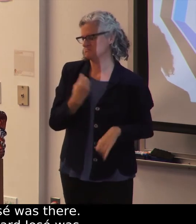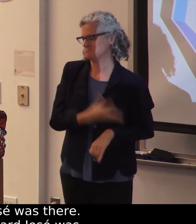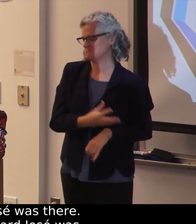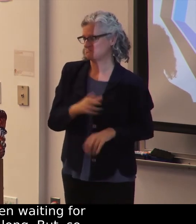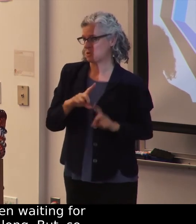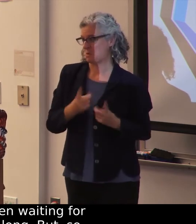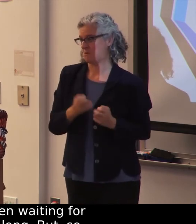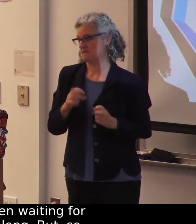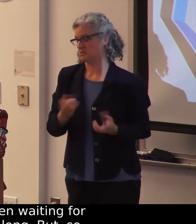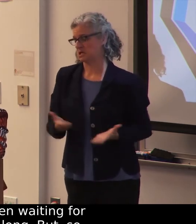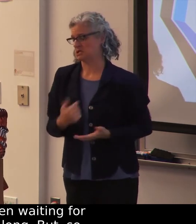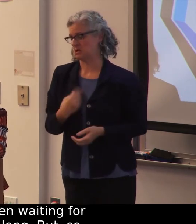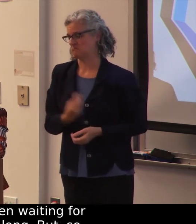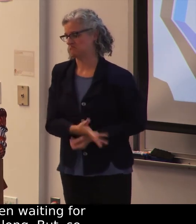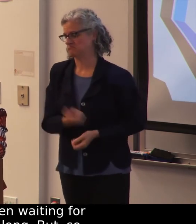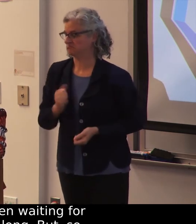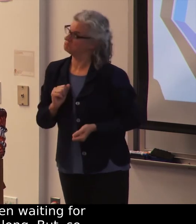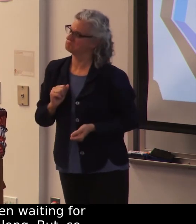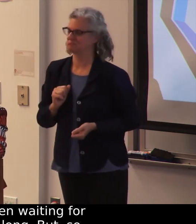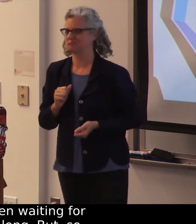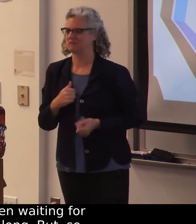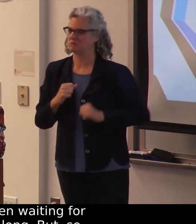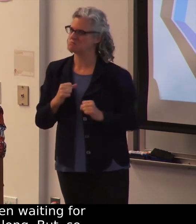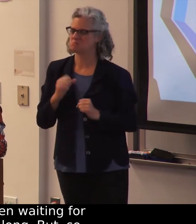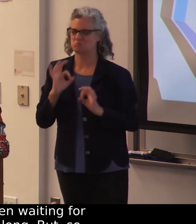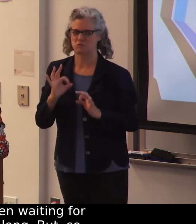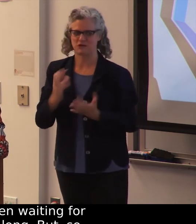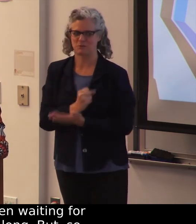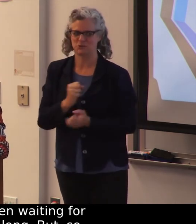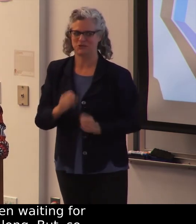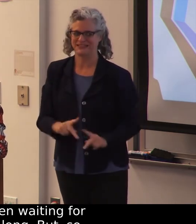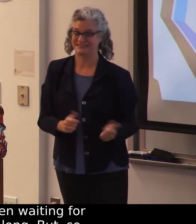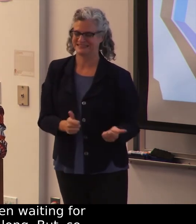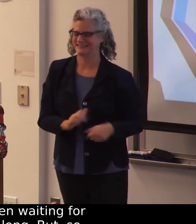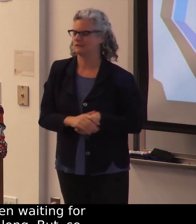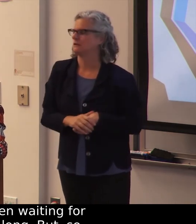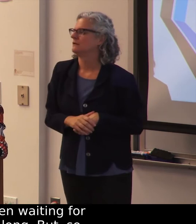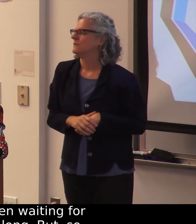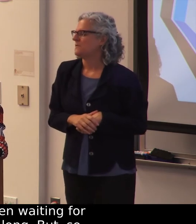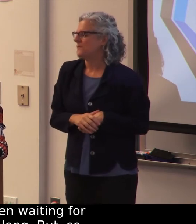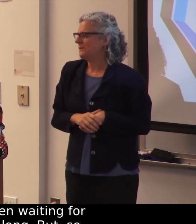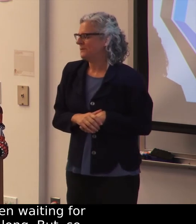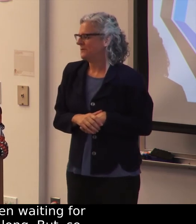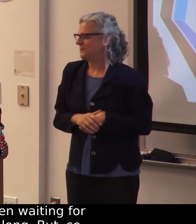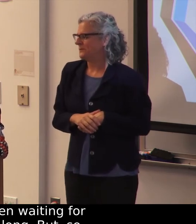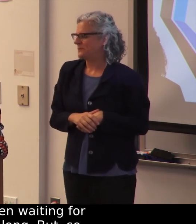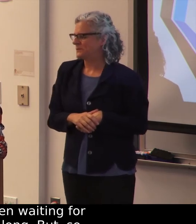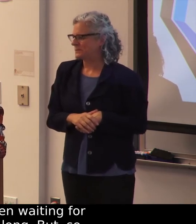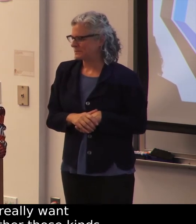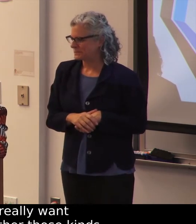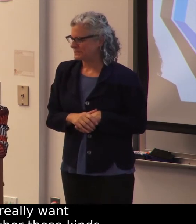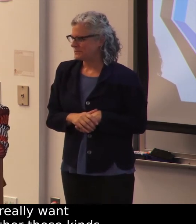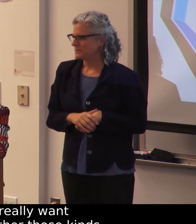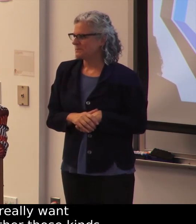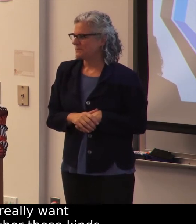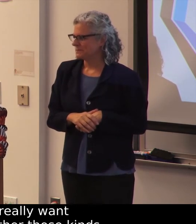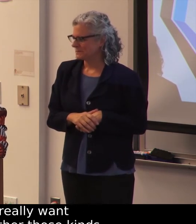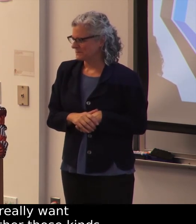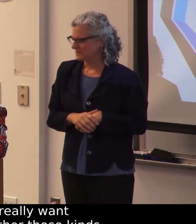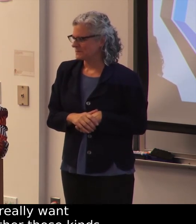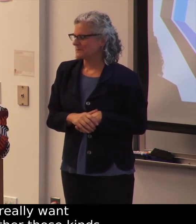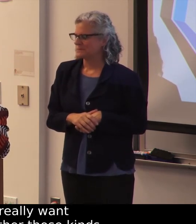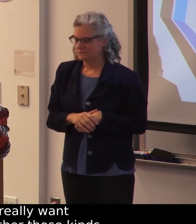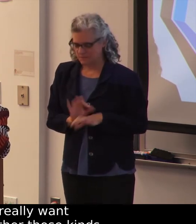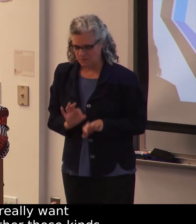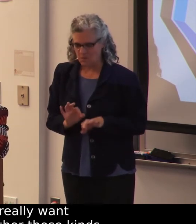just thought, oh wow, yes, I've been waiting for this for so long. But anyway, so. But so because of that, I think that we